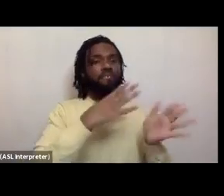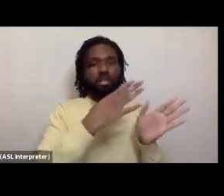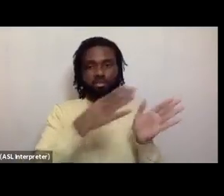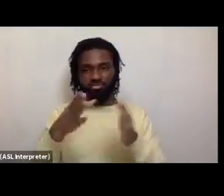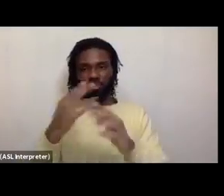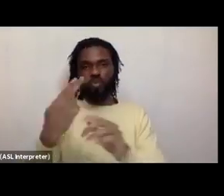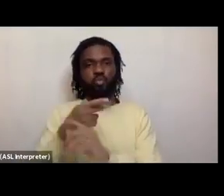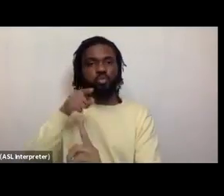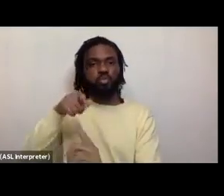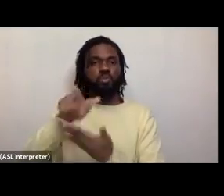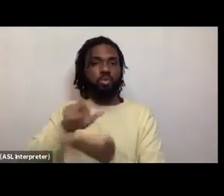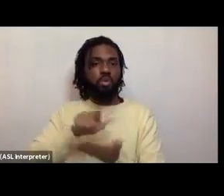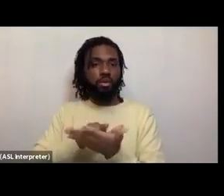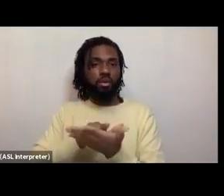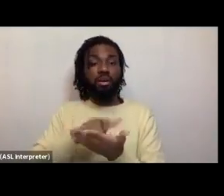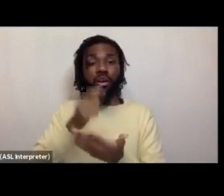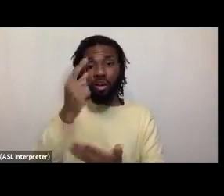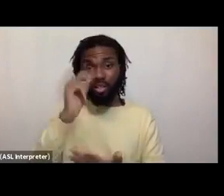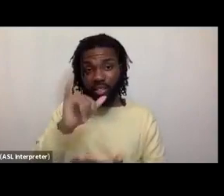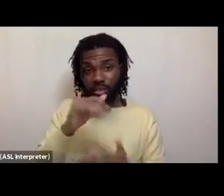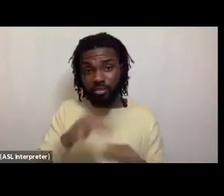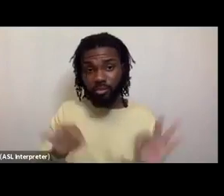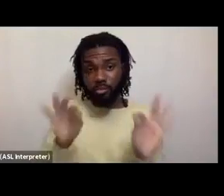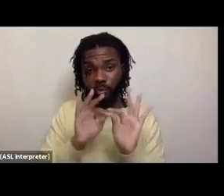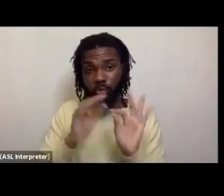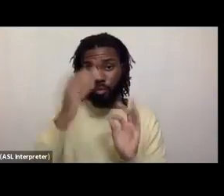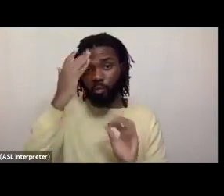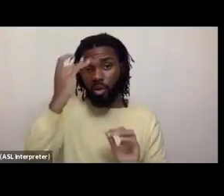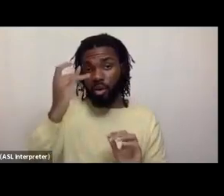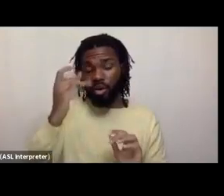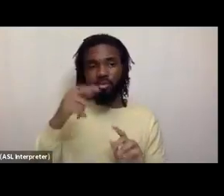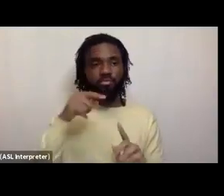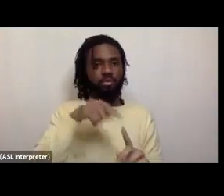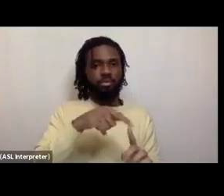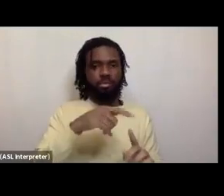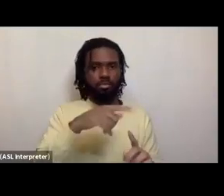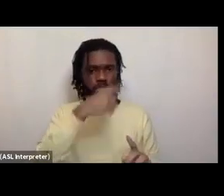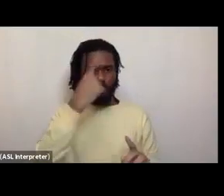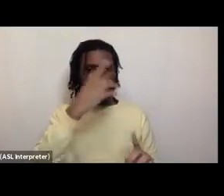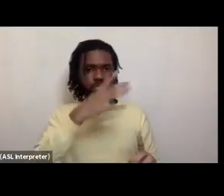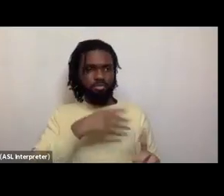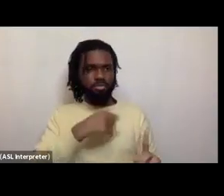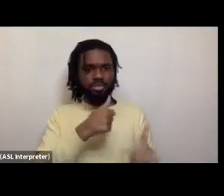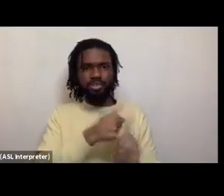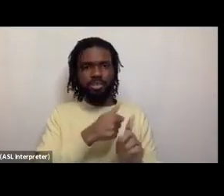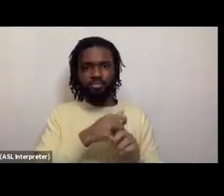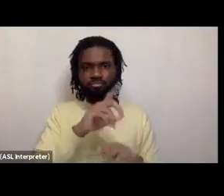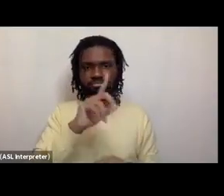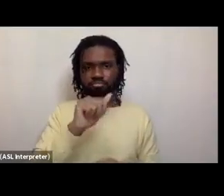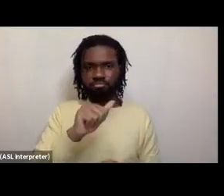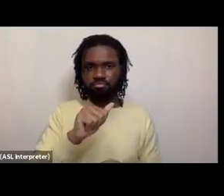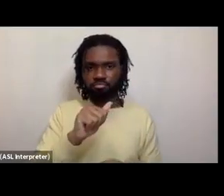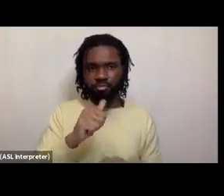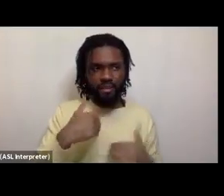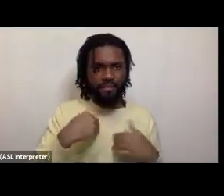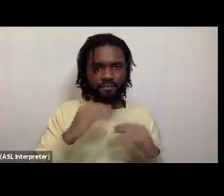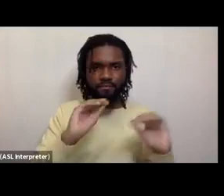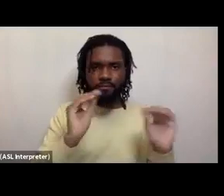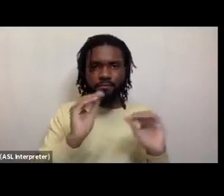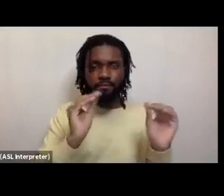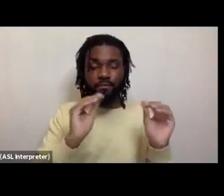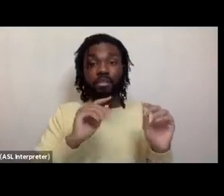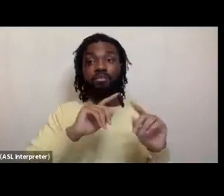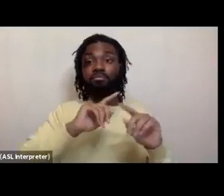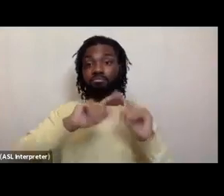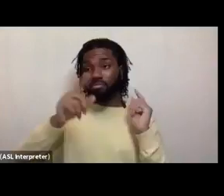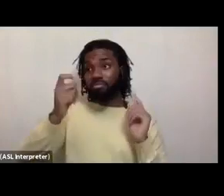that's important because this Black woman was not actually disabled, but because the entire system